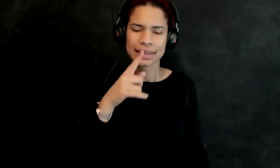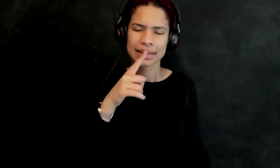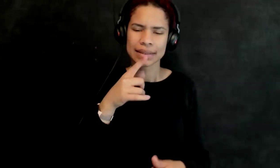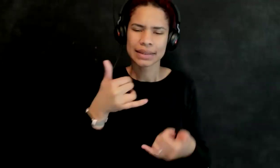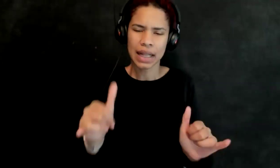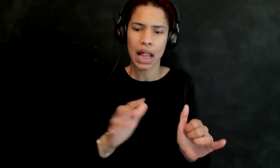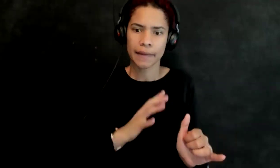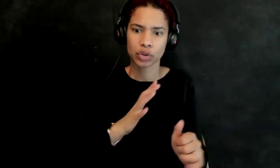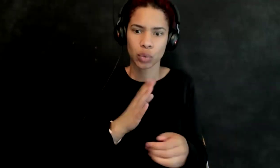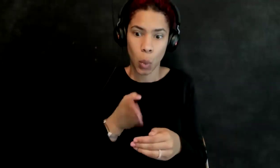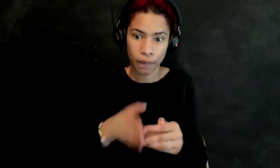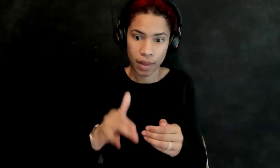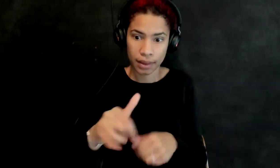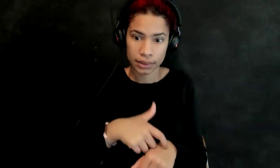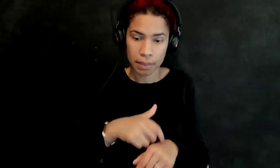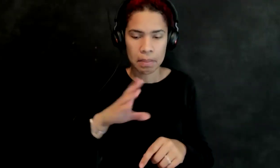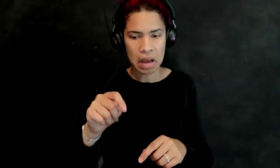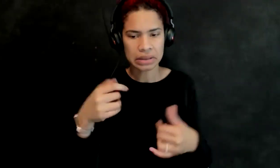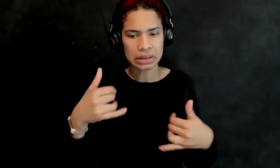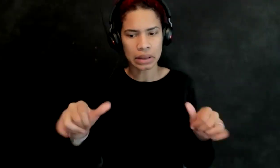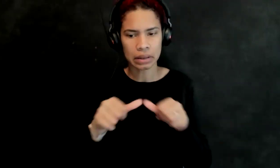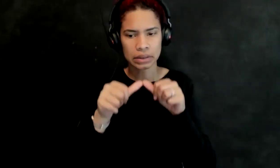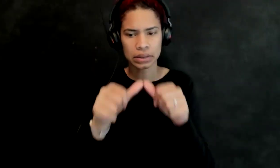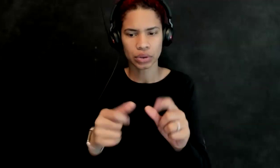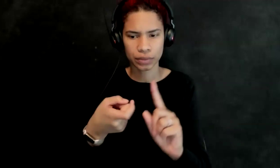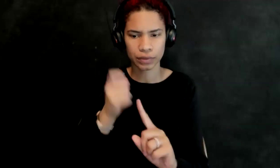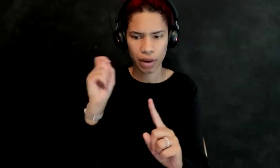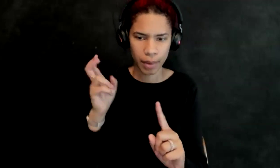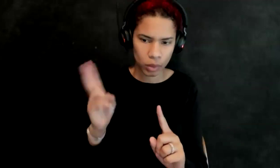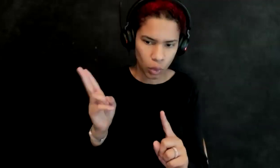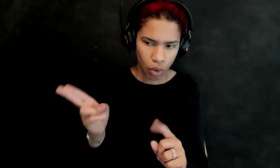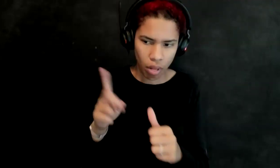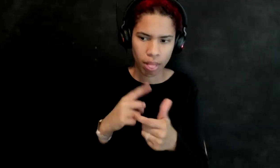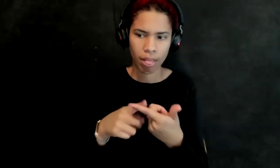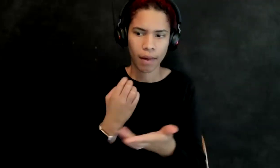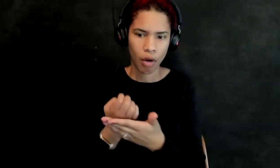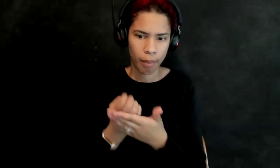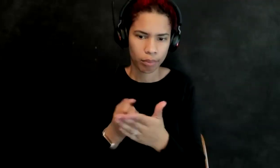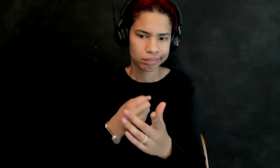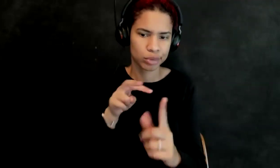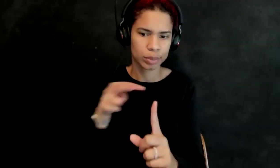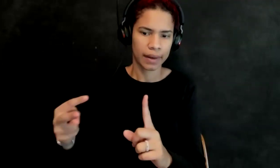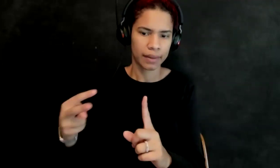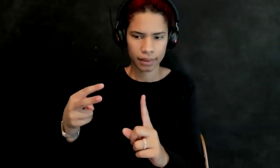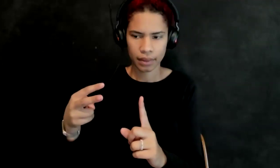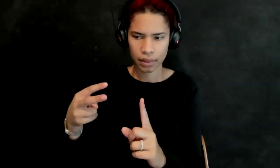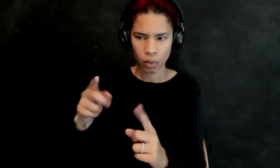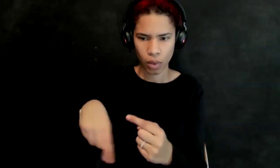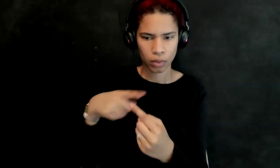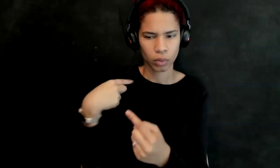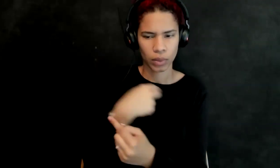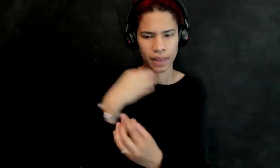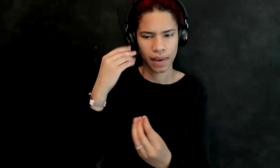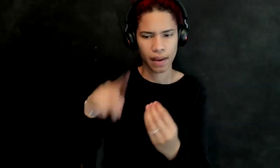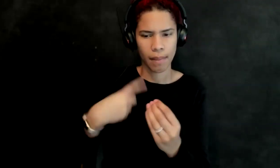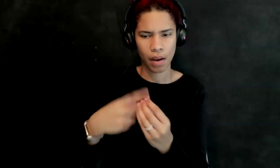that point, but did continue from a historical and canonical perspective in terms of the work that was created during that time. And you'll see here that